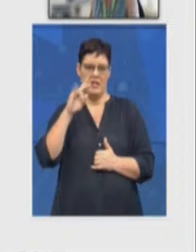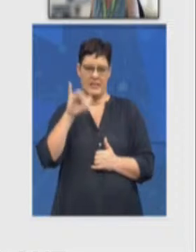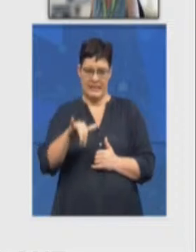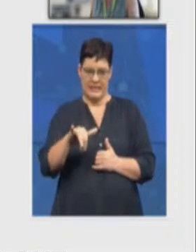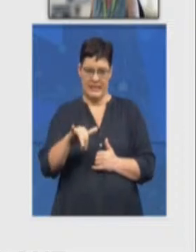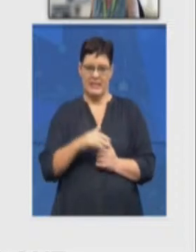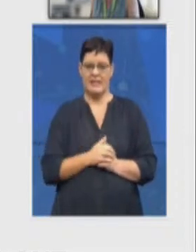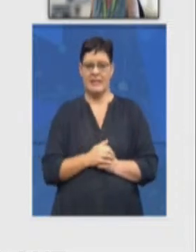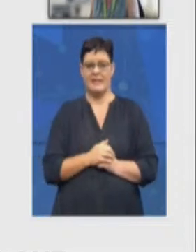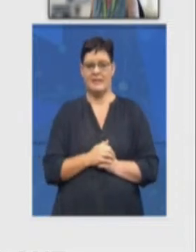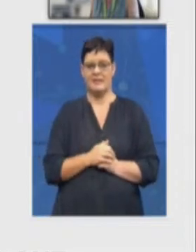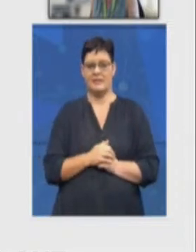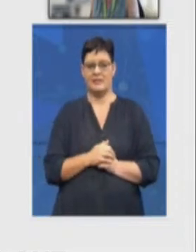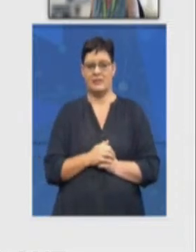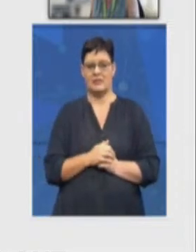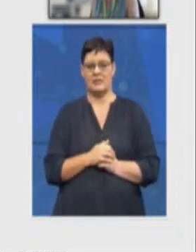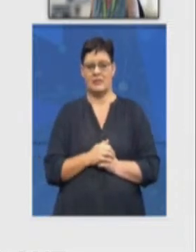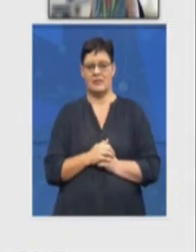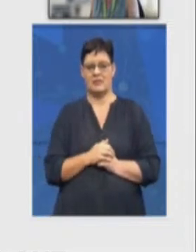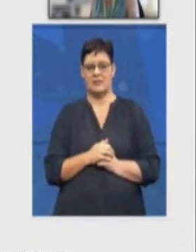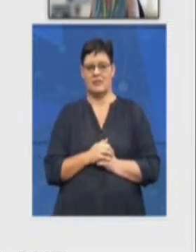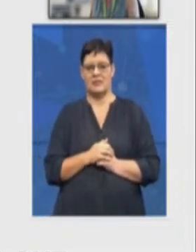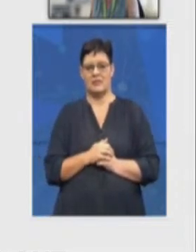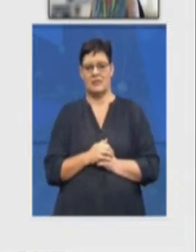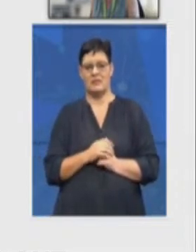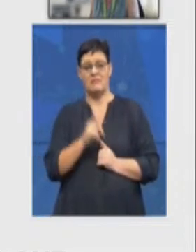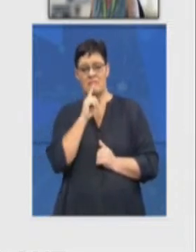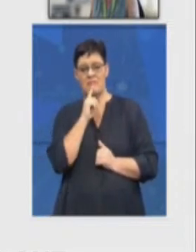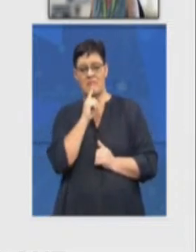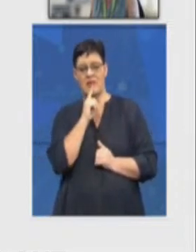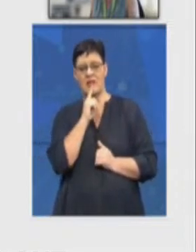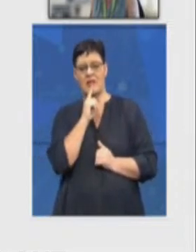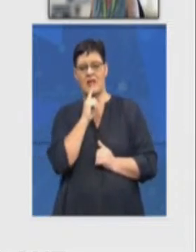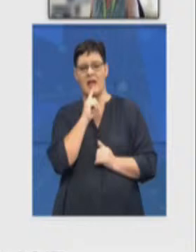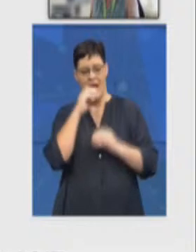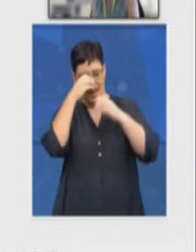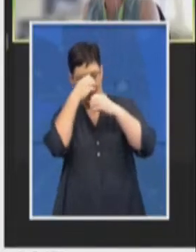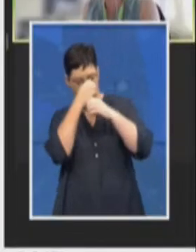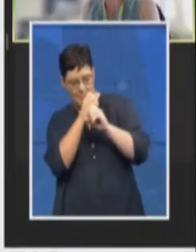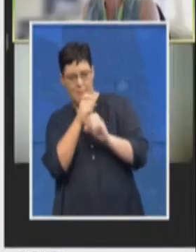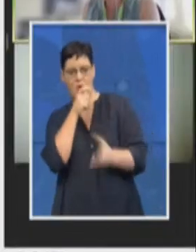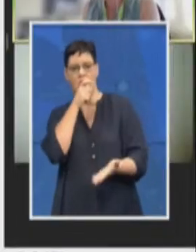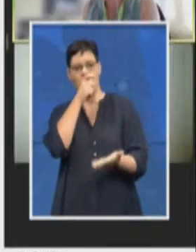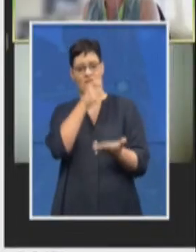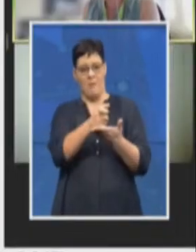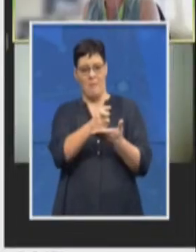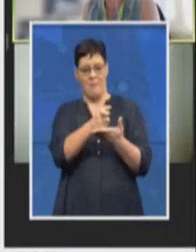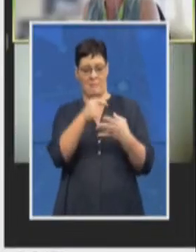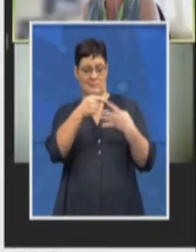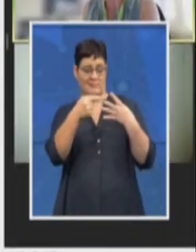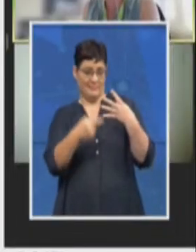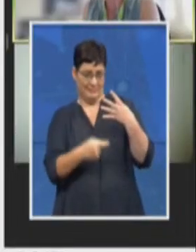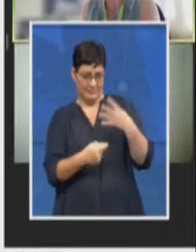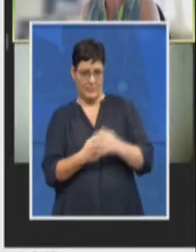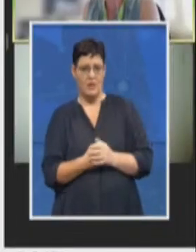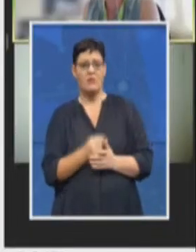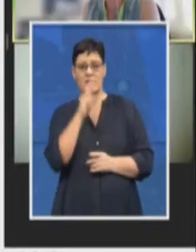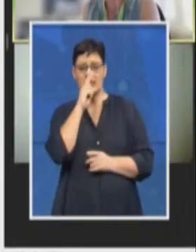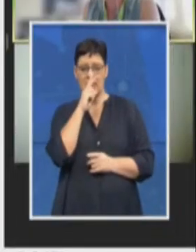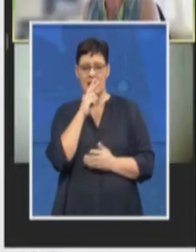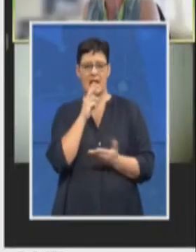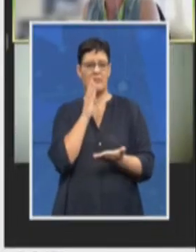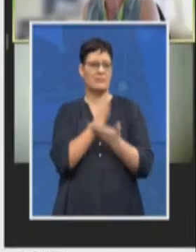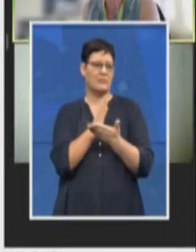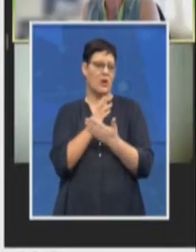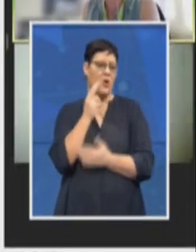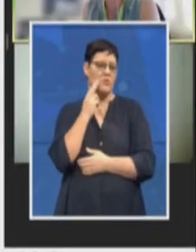our lab confirmed cases. And you can see we'd actually, towards the middle of November, had the lowest case numbers that we had